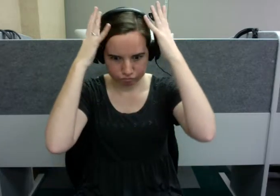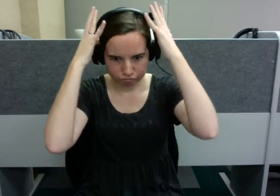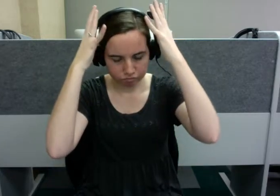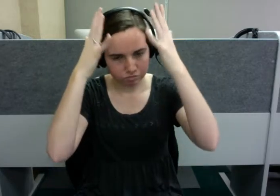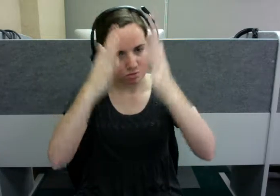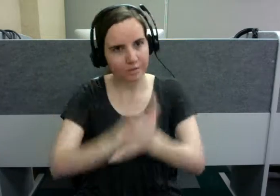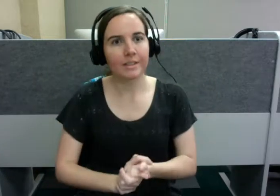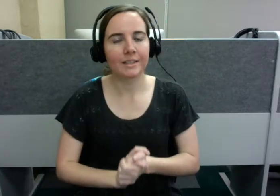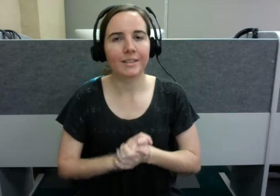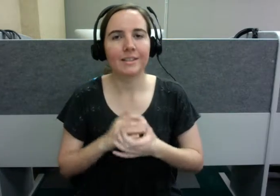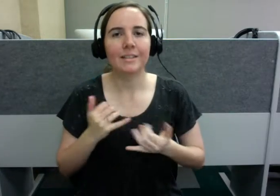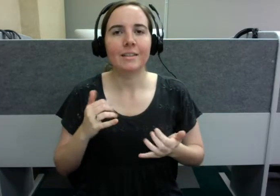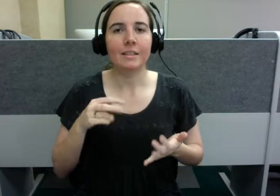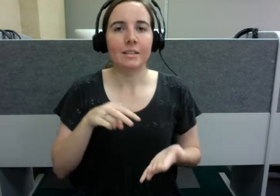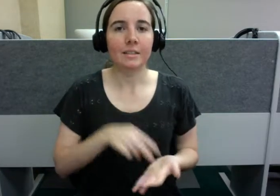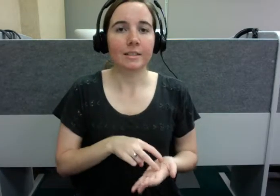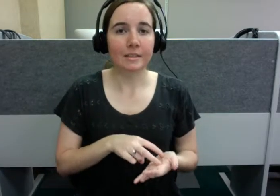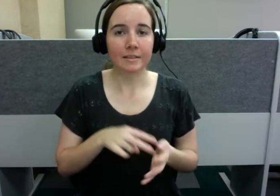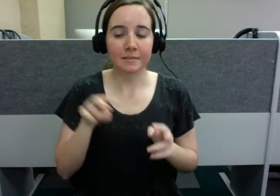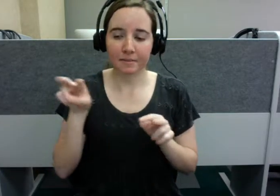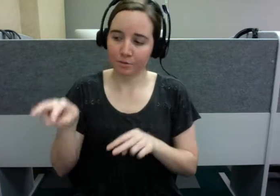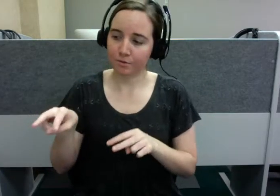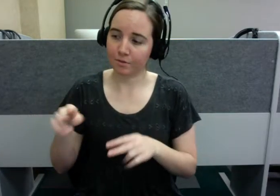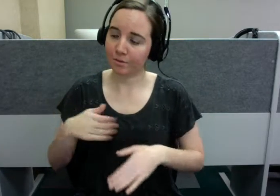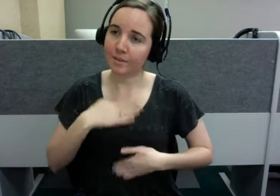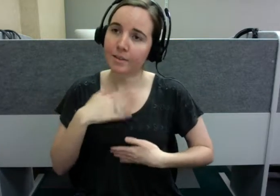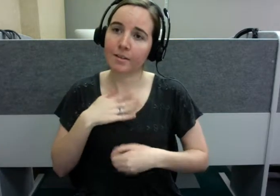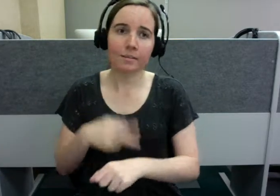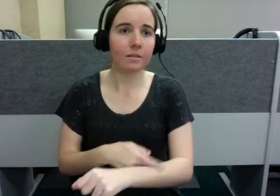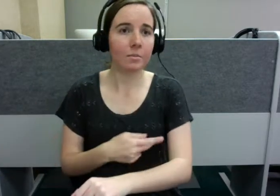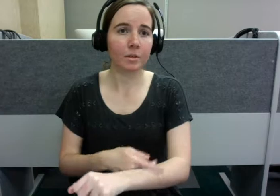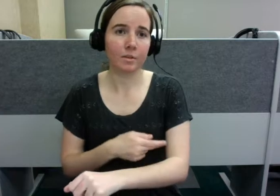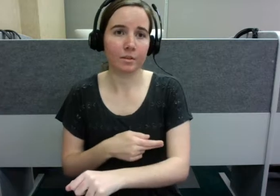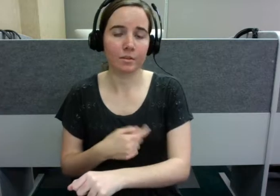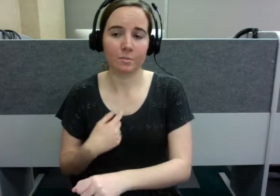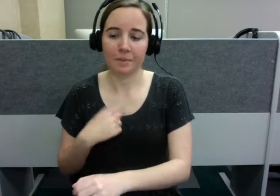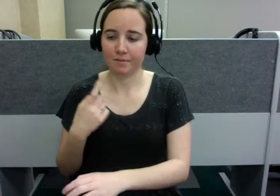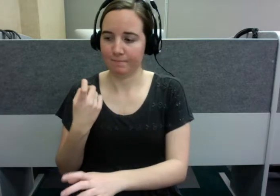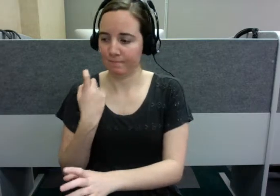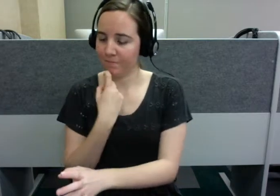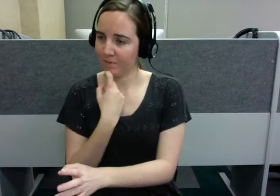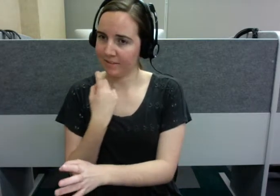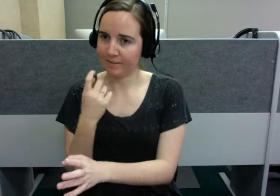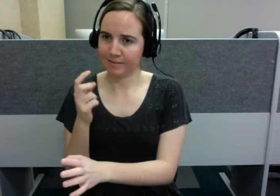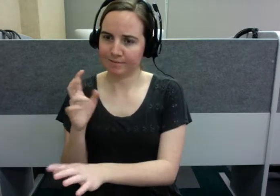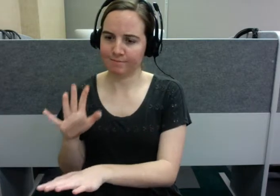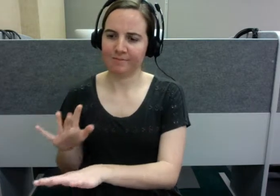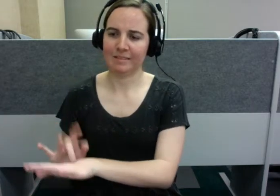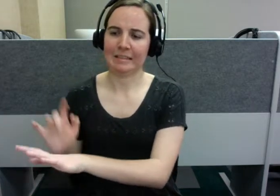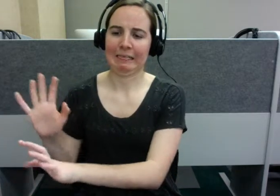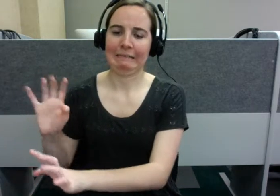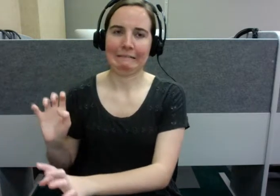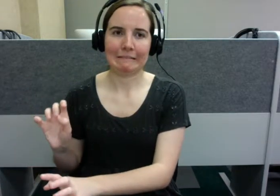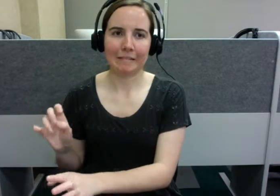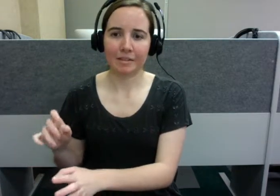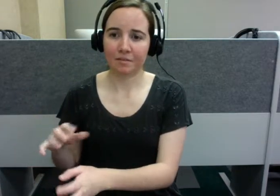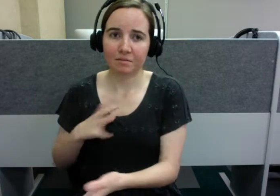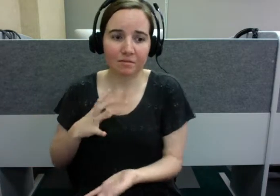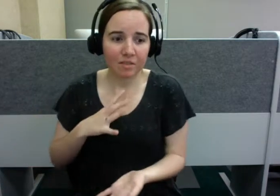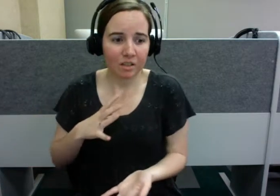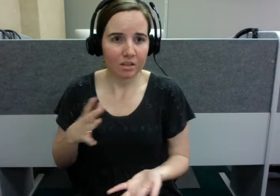there, looking at the happy lamb that I had just defiled, but it looked